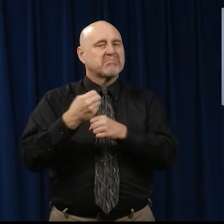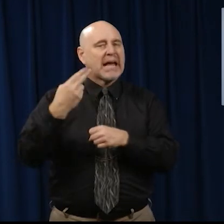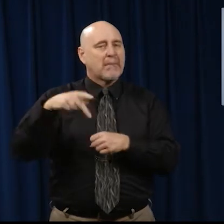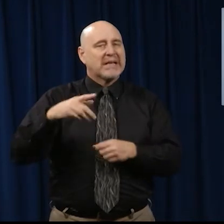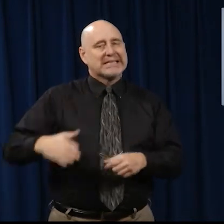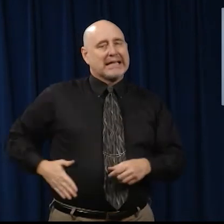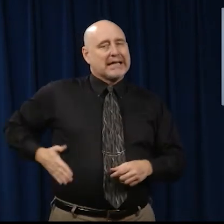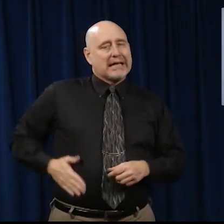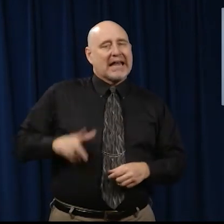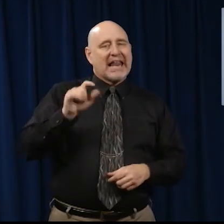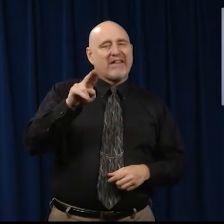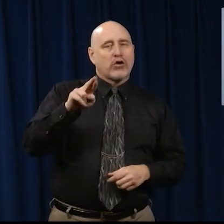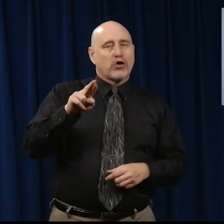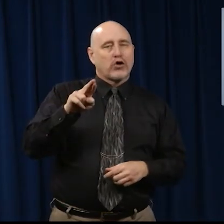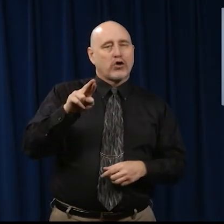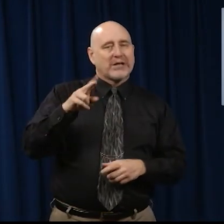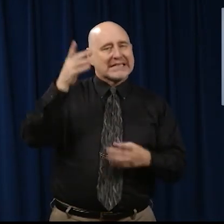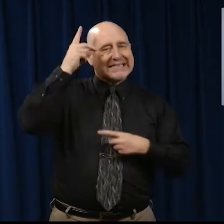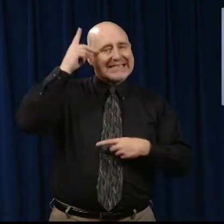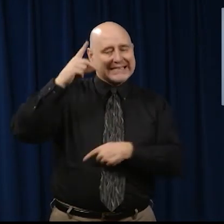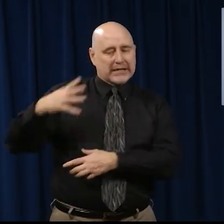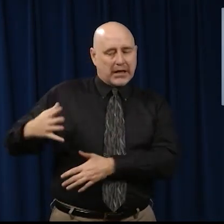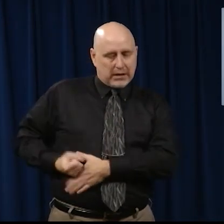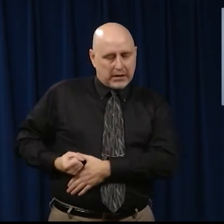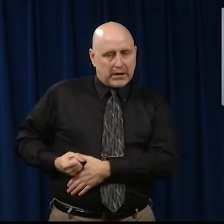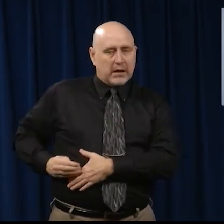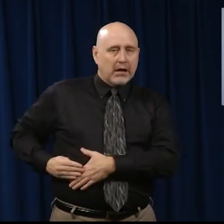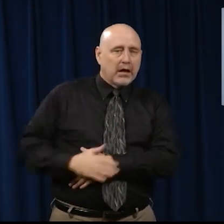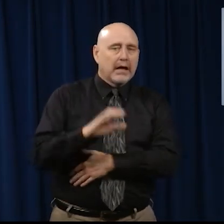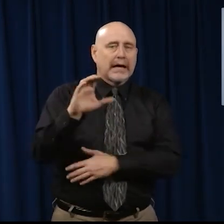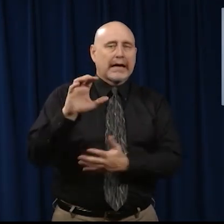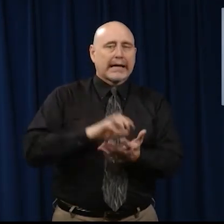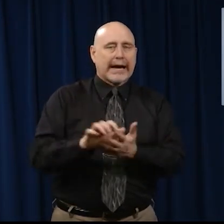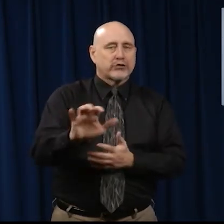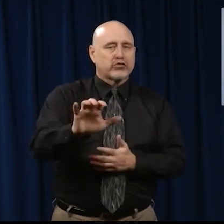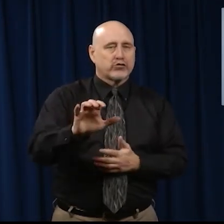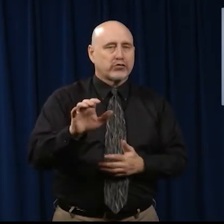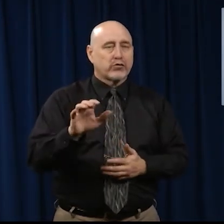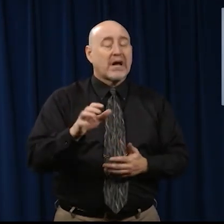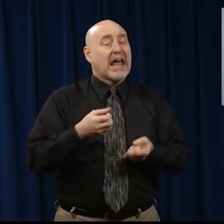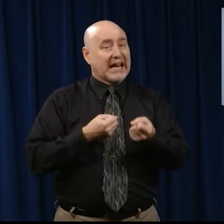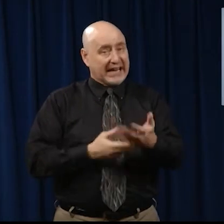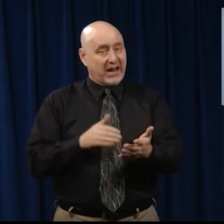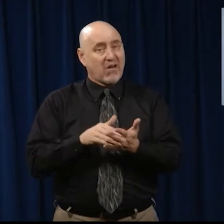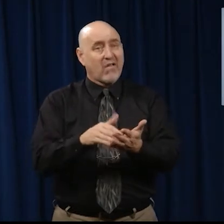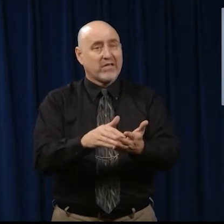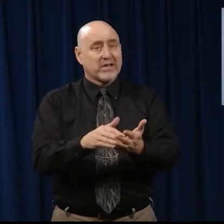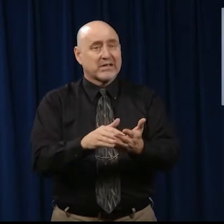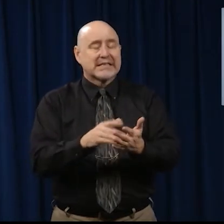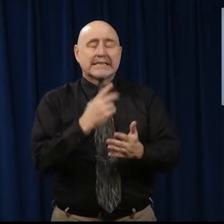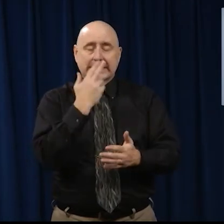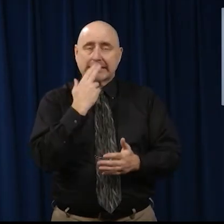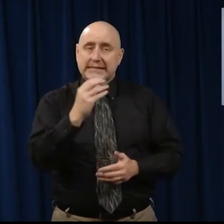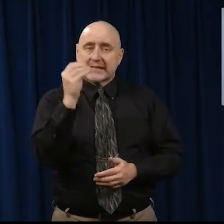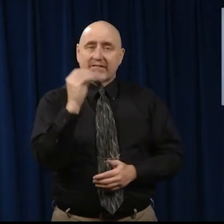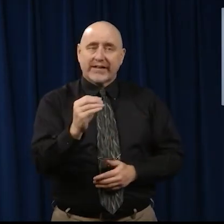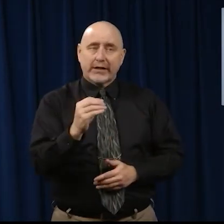is a liver disease. It attacks your liver. Often it leads to liver cancer, and many times it can cause